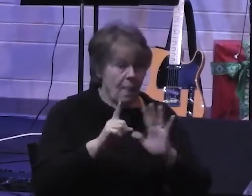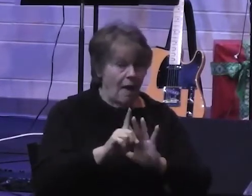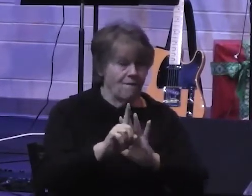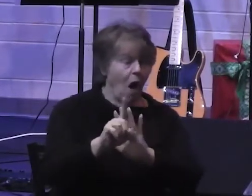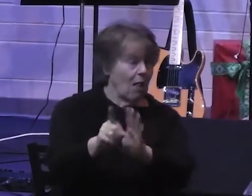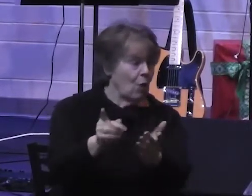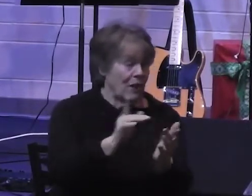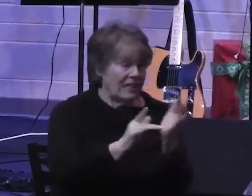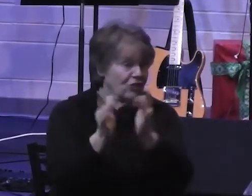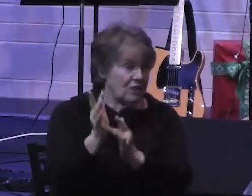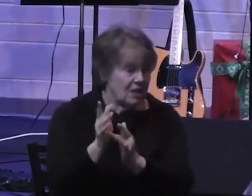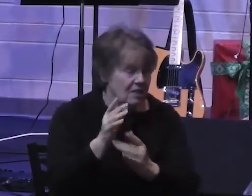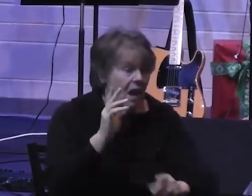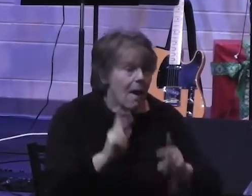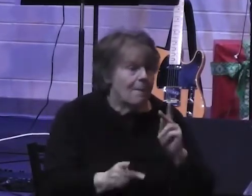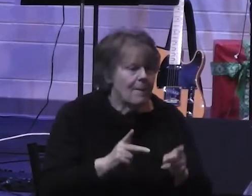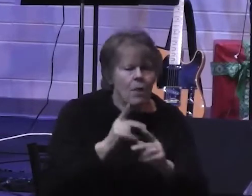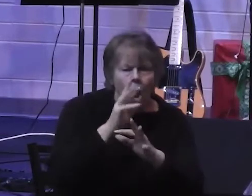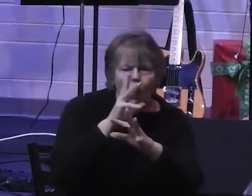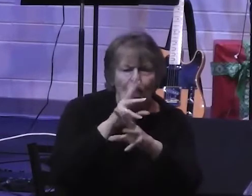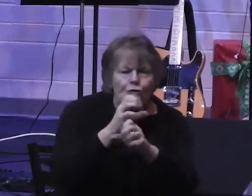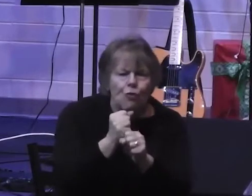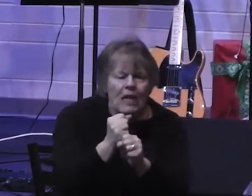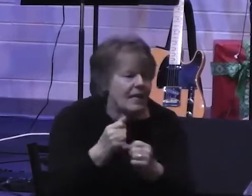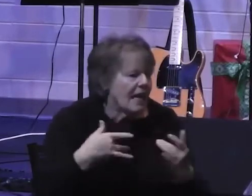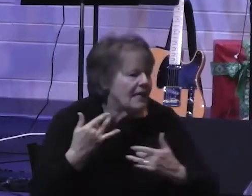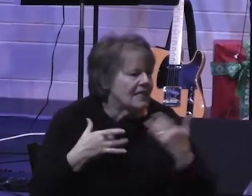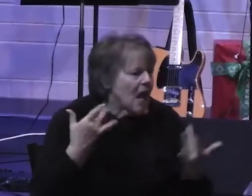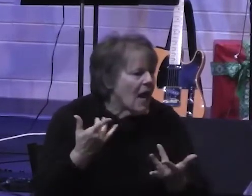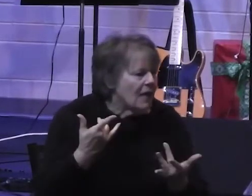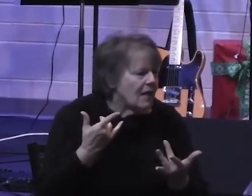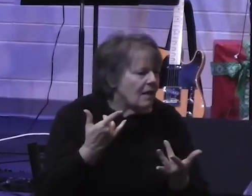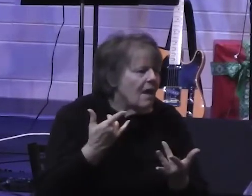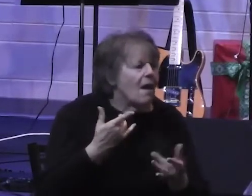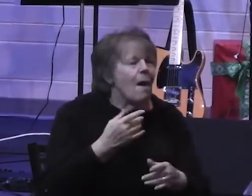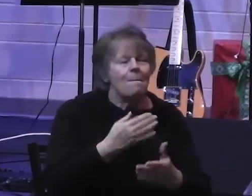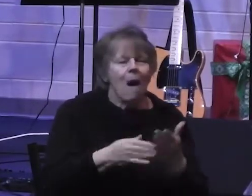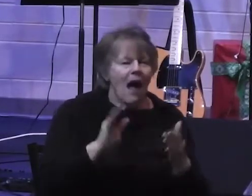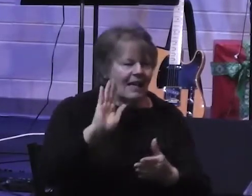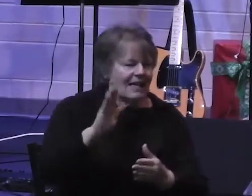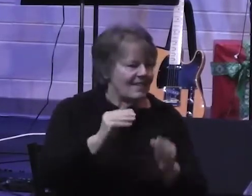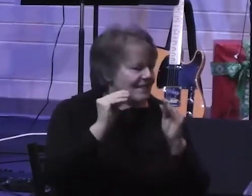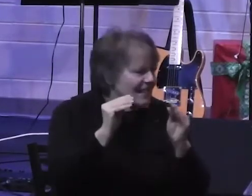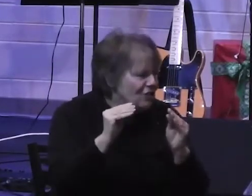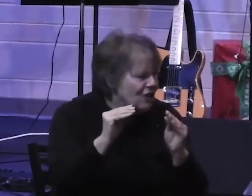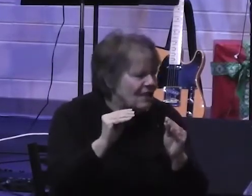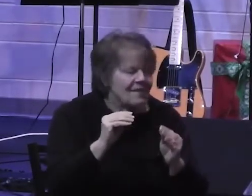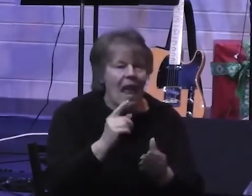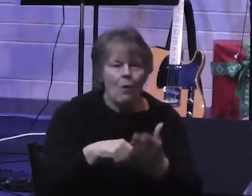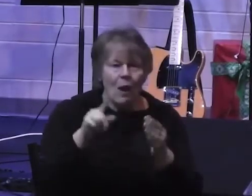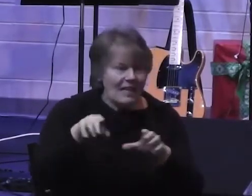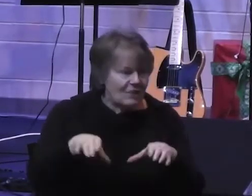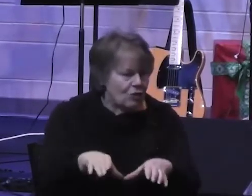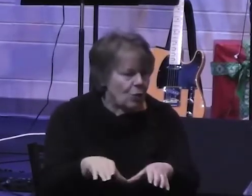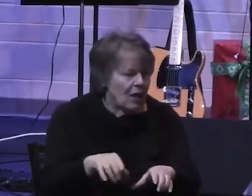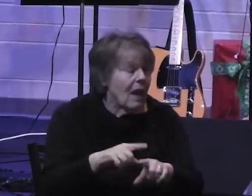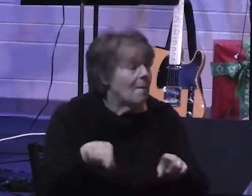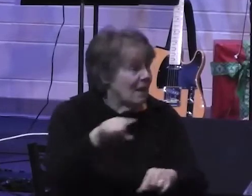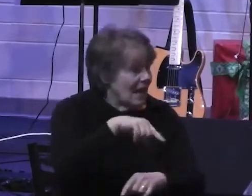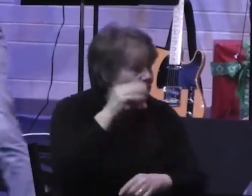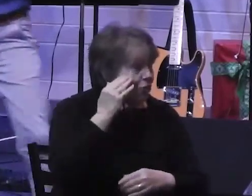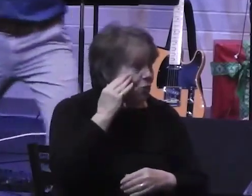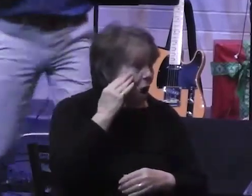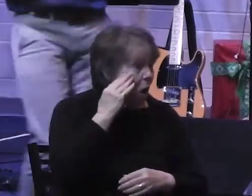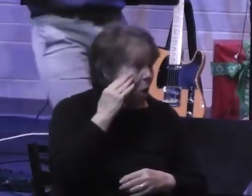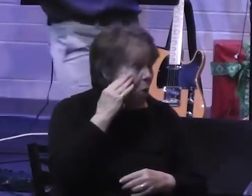impressed, intrigued, excited by what He's doing and what He's teaching. But as you know, whenever somebody gets popular and there's a